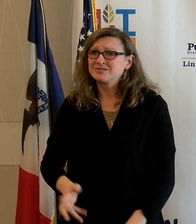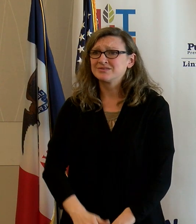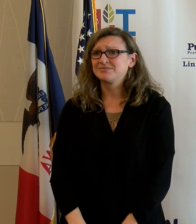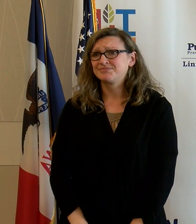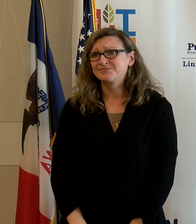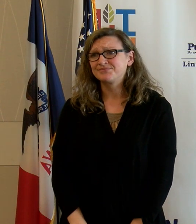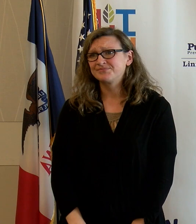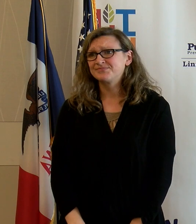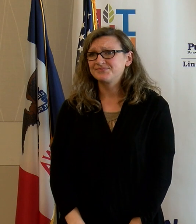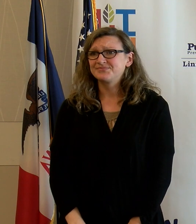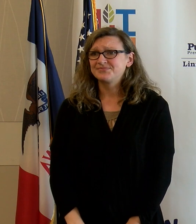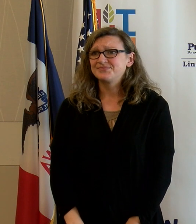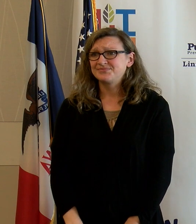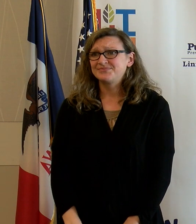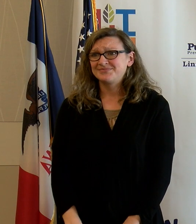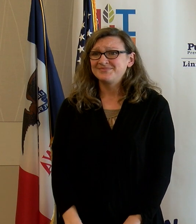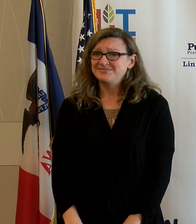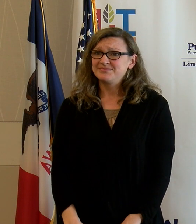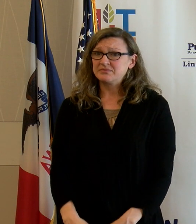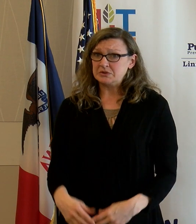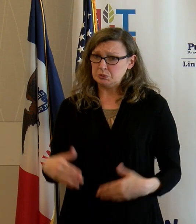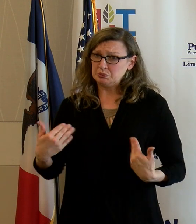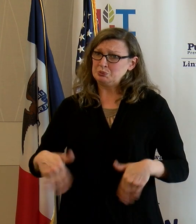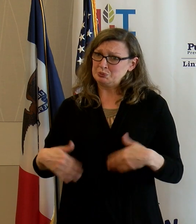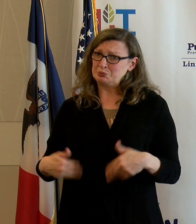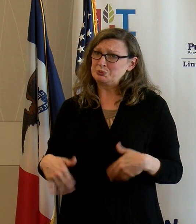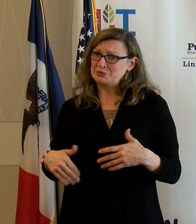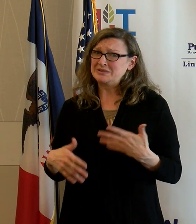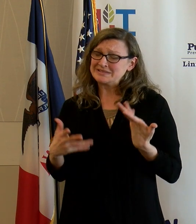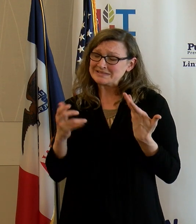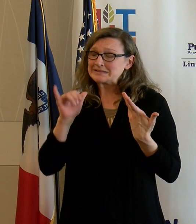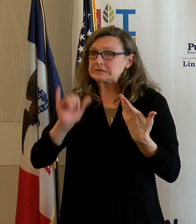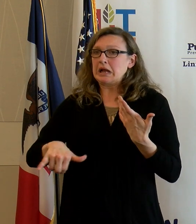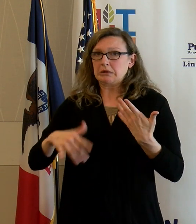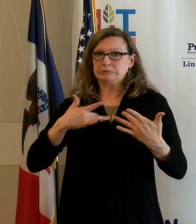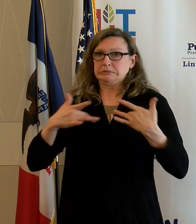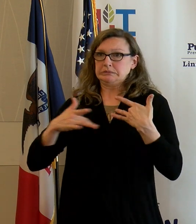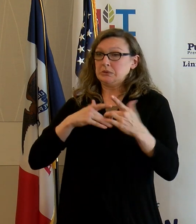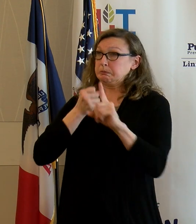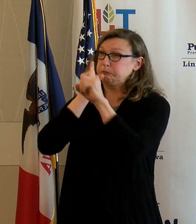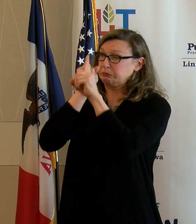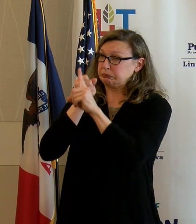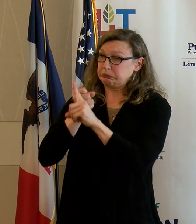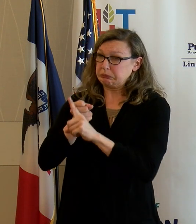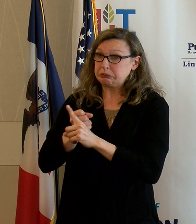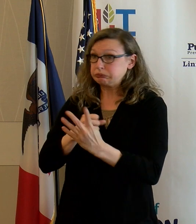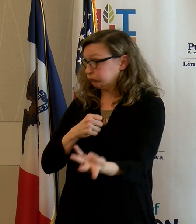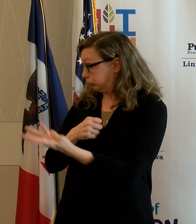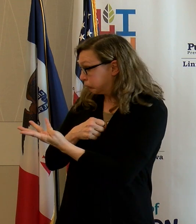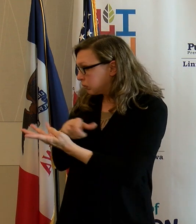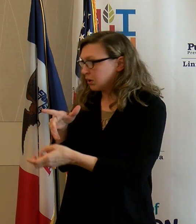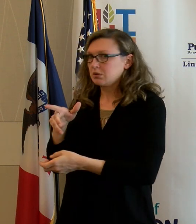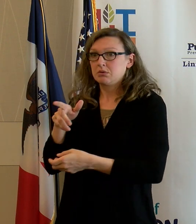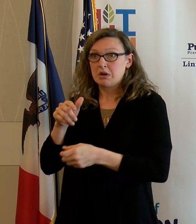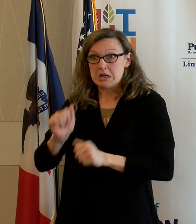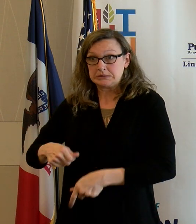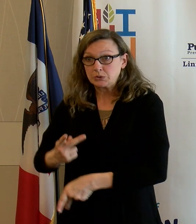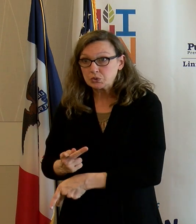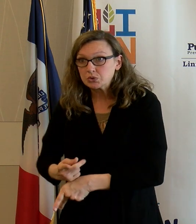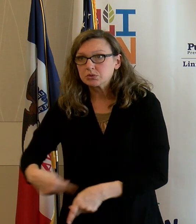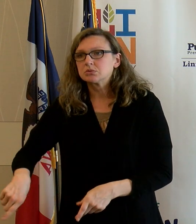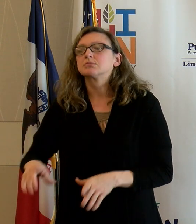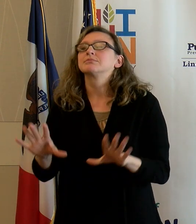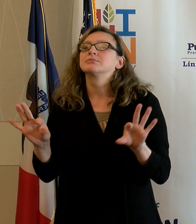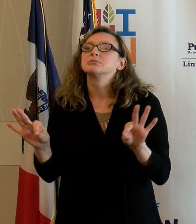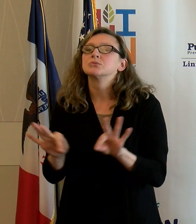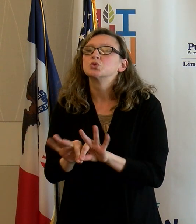sick is what we're talking about. And this, I'll say it again, we have to stay home, we have to wash our hands, we have to give